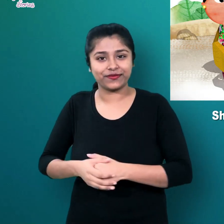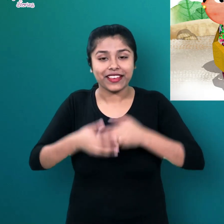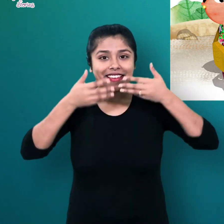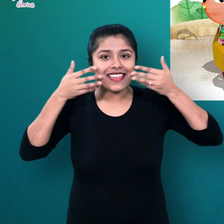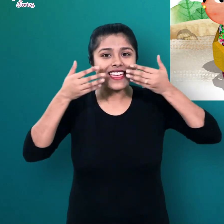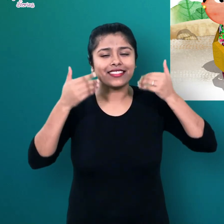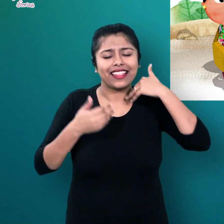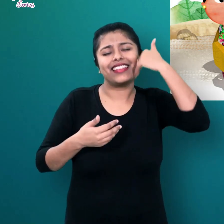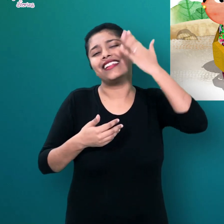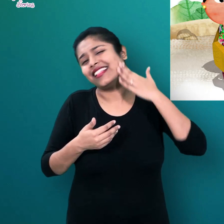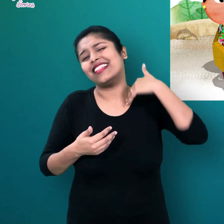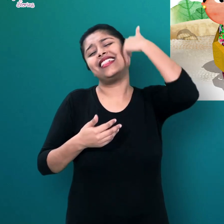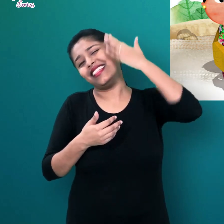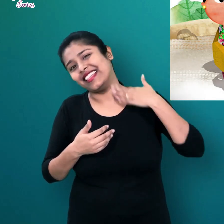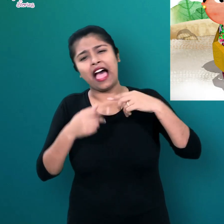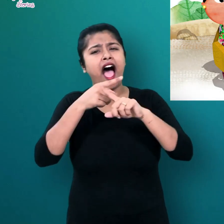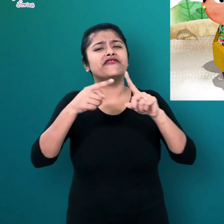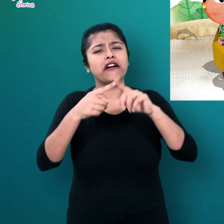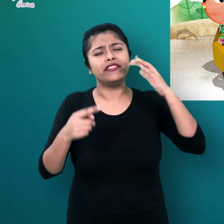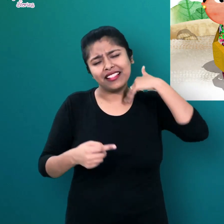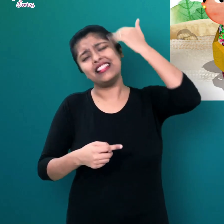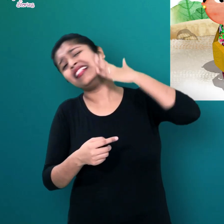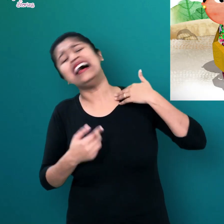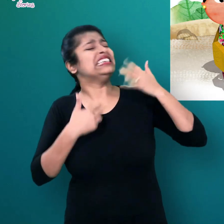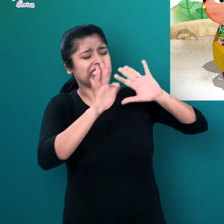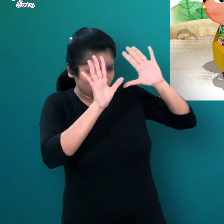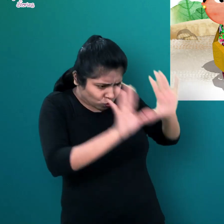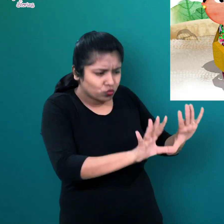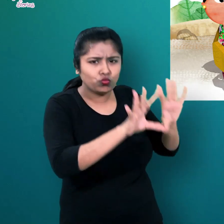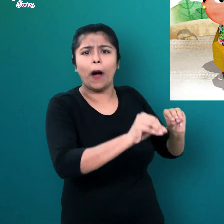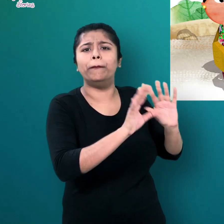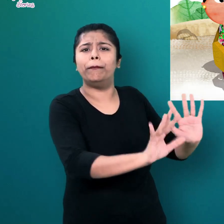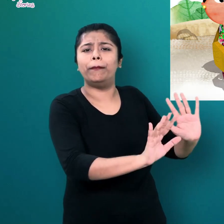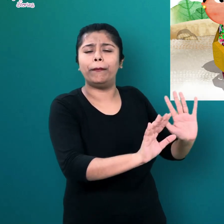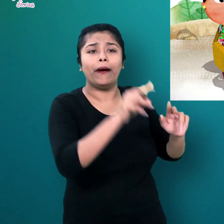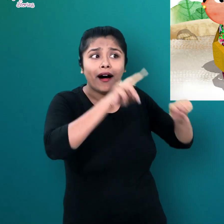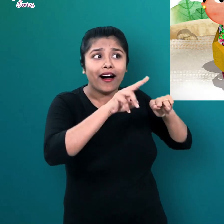She even told her cat, who stopped licking his face for half a minute and looked bored.